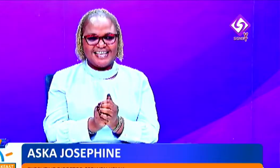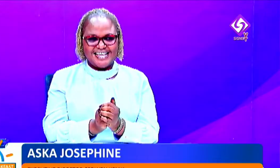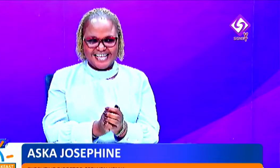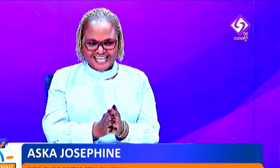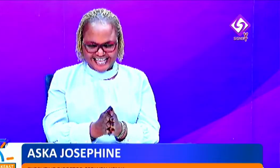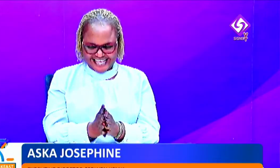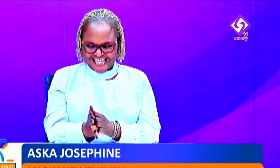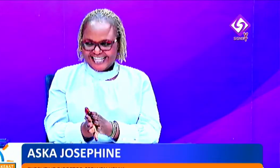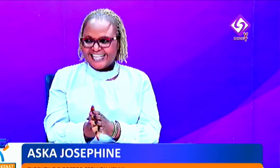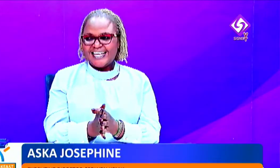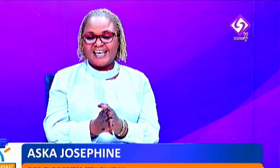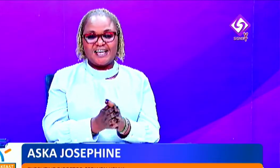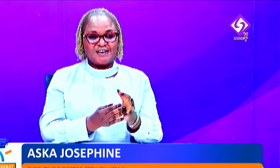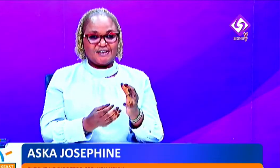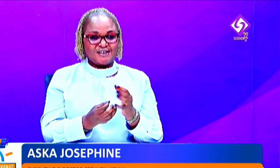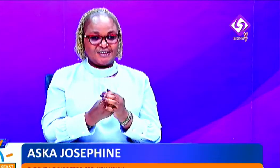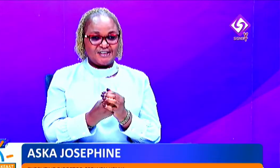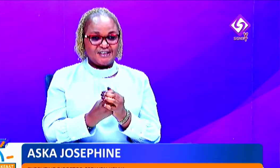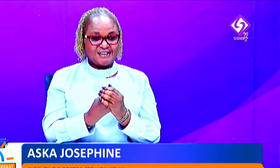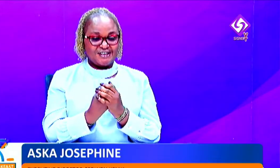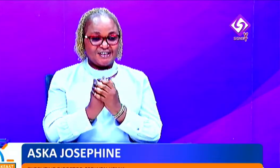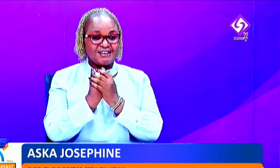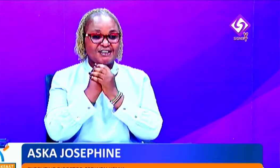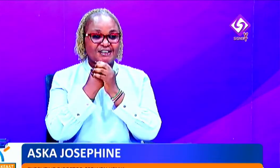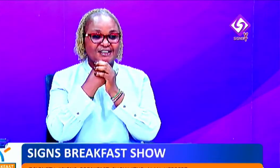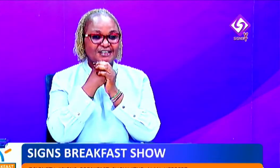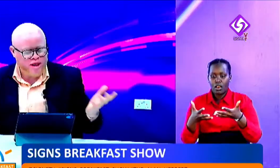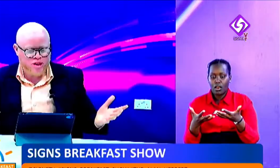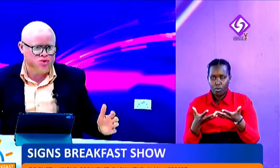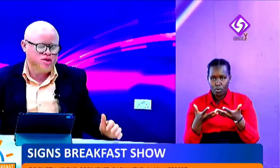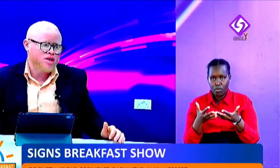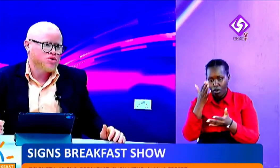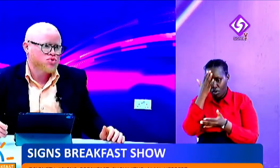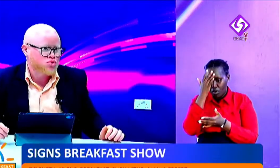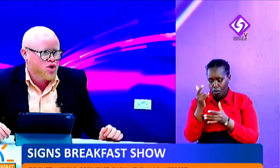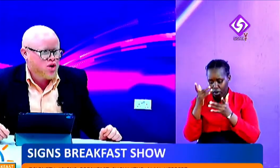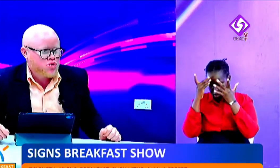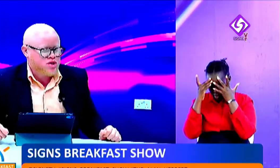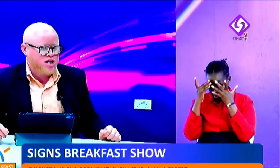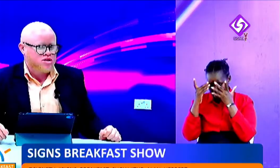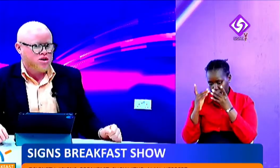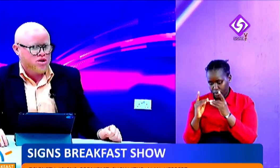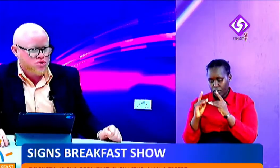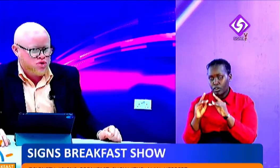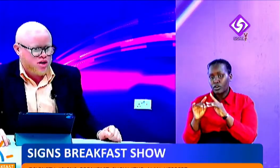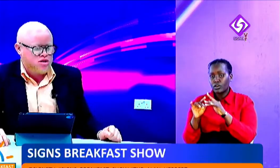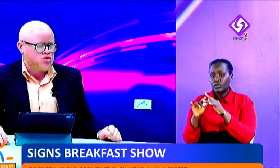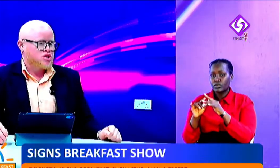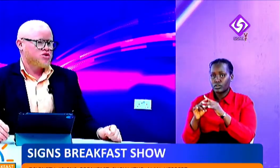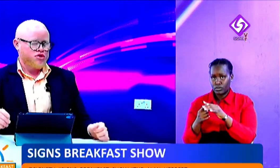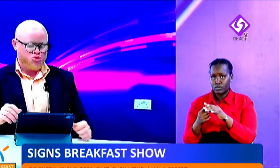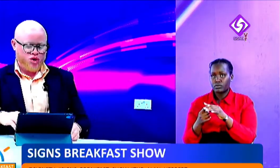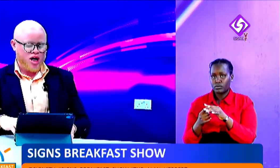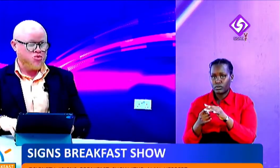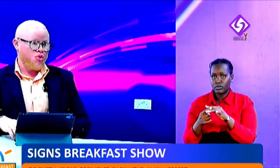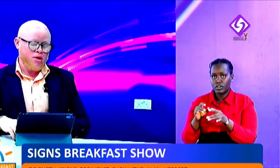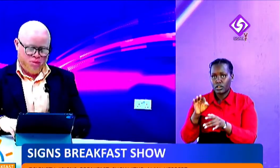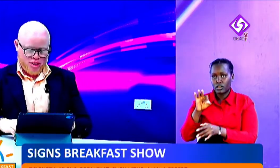Yeah. All right, and why did you decide to start FEDWEN, and why